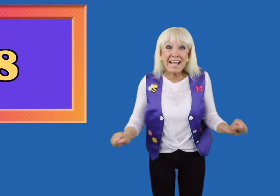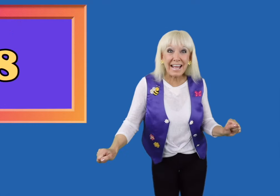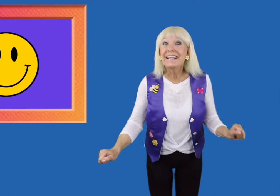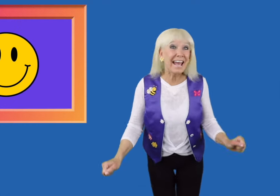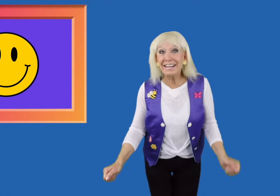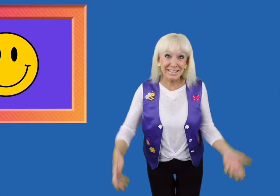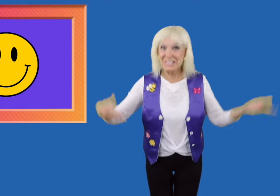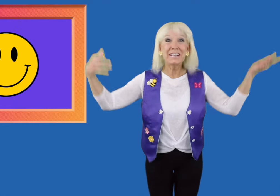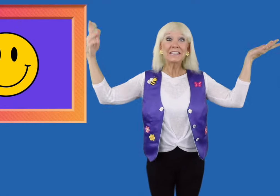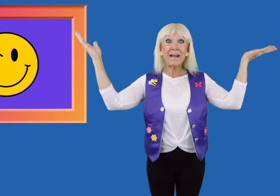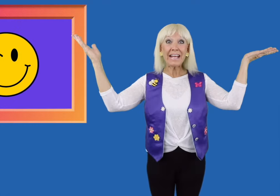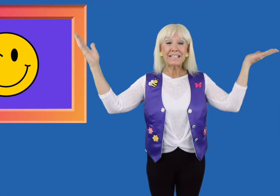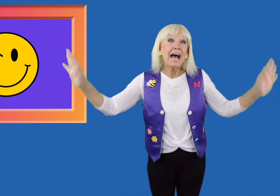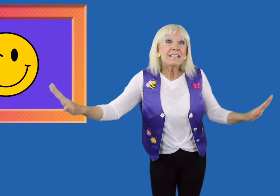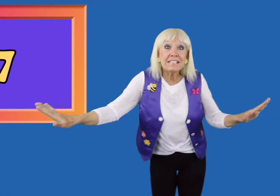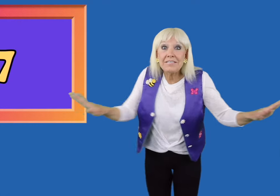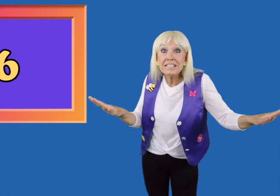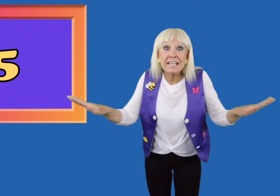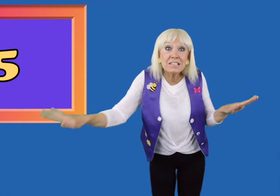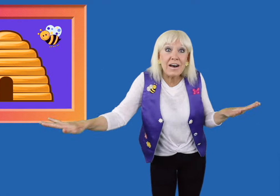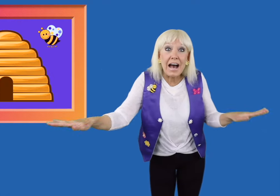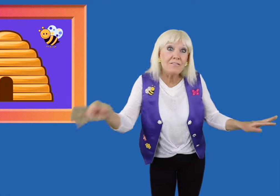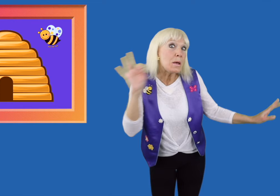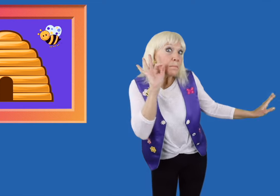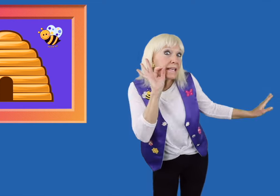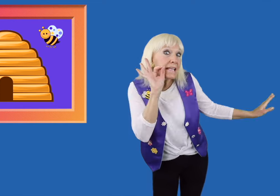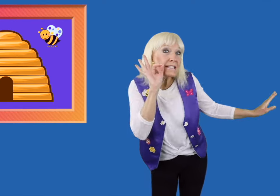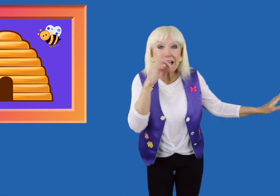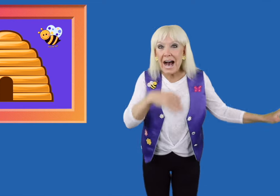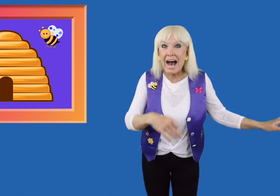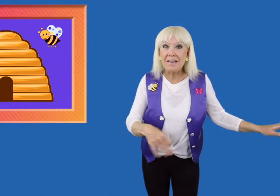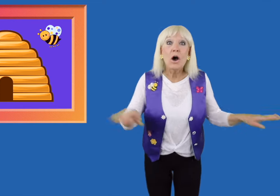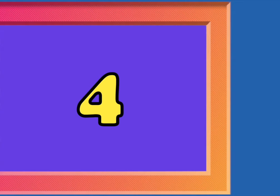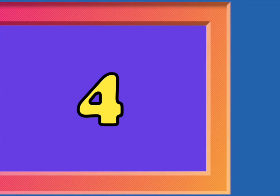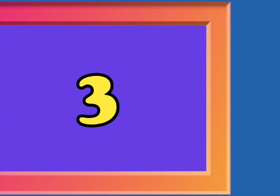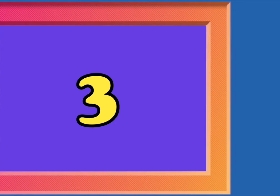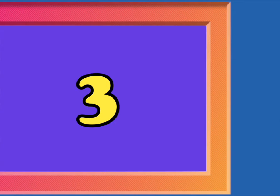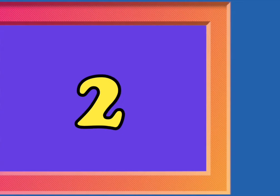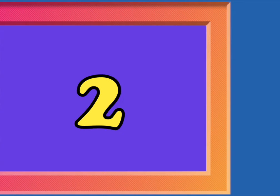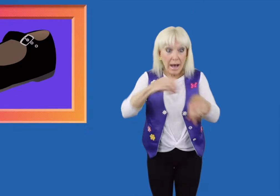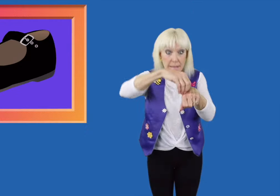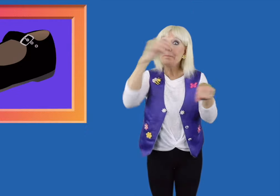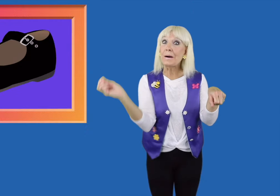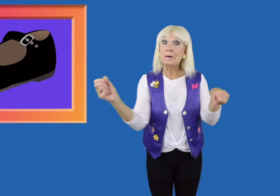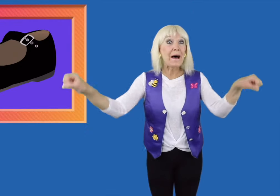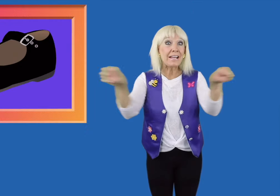9, 8. Yeah, we're doing great. 7, 6, 5, bees in a hive. 4, 3, 2, unbuckle my